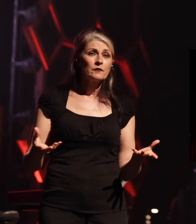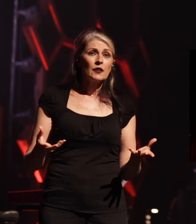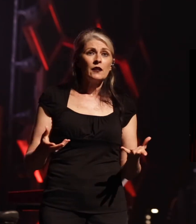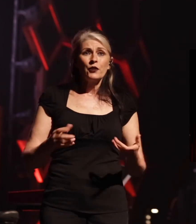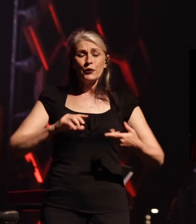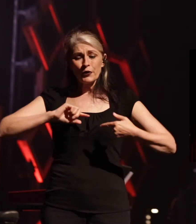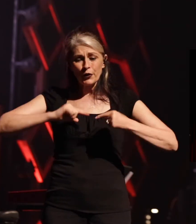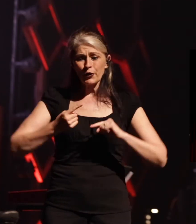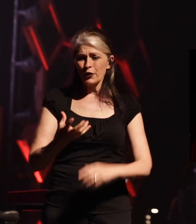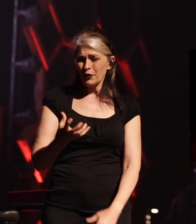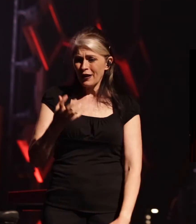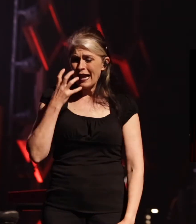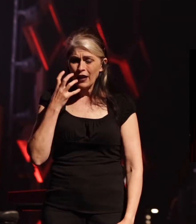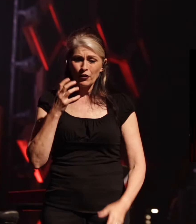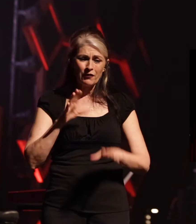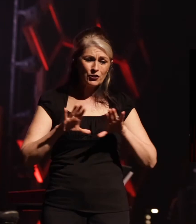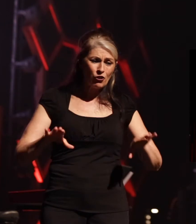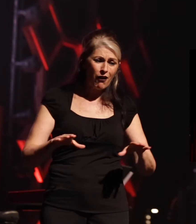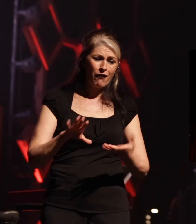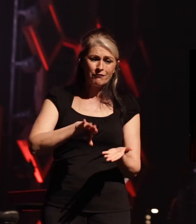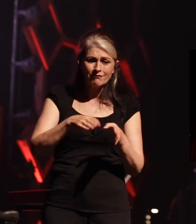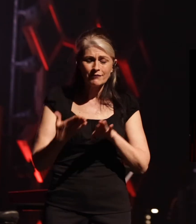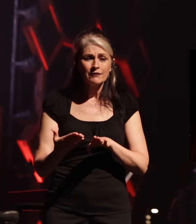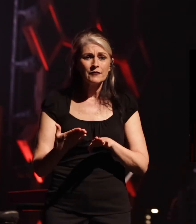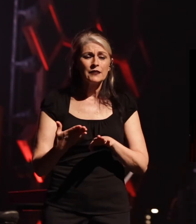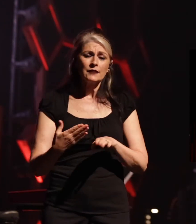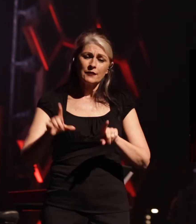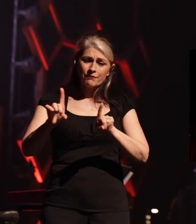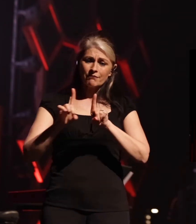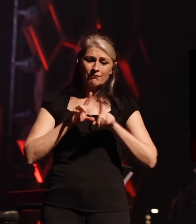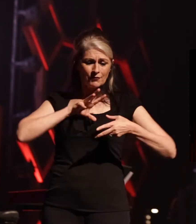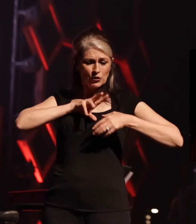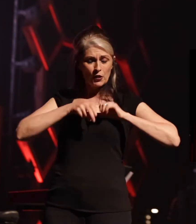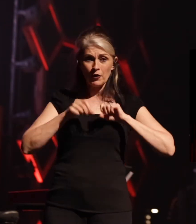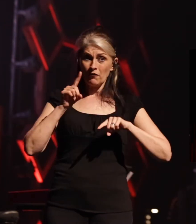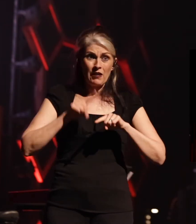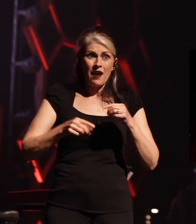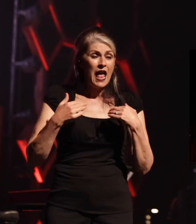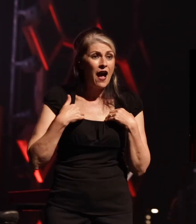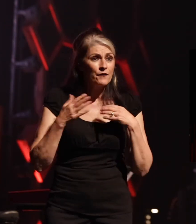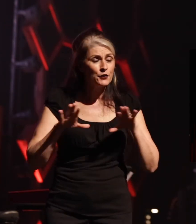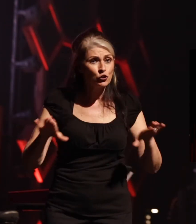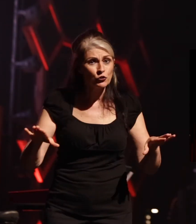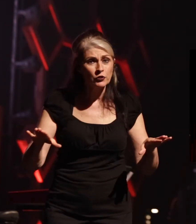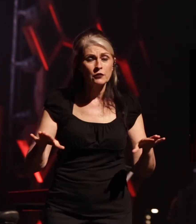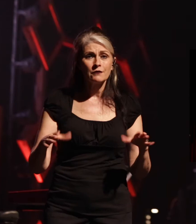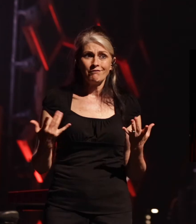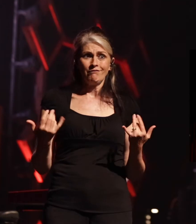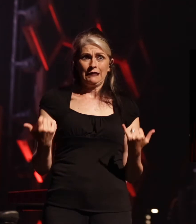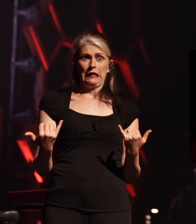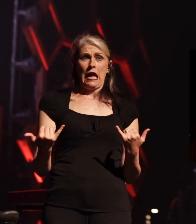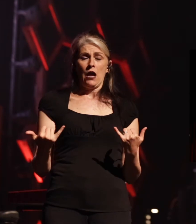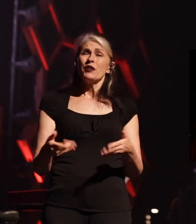of losing a child. That he wants to meet you in your heartbreak of not being able to have kids at this point in time, and you're asking God why.